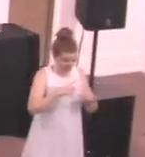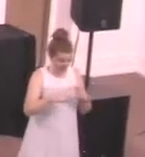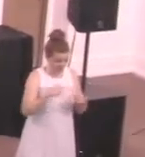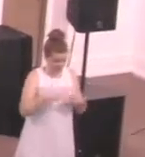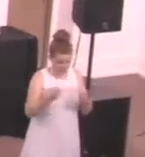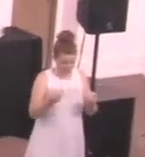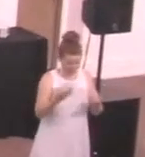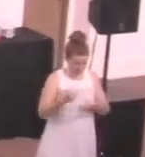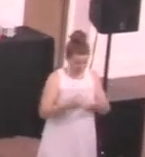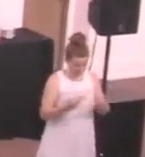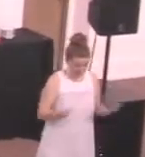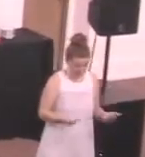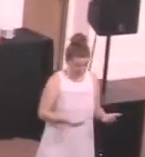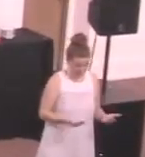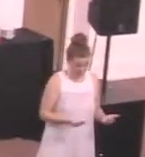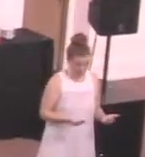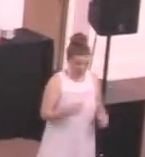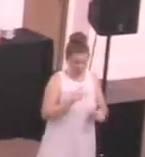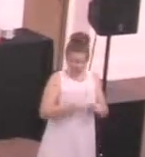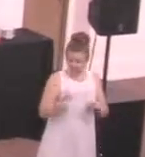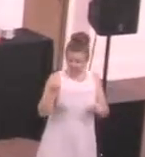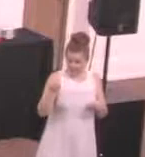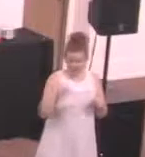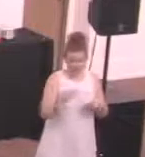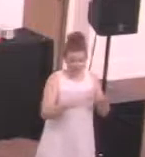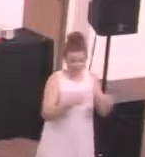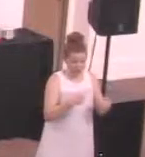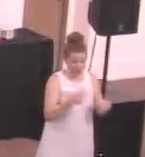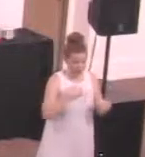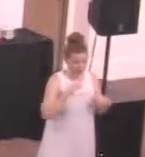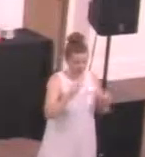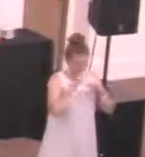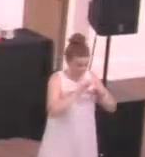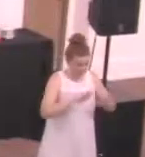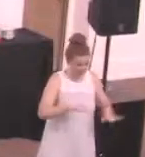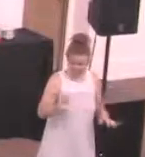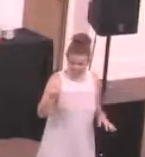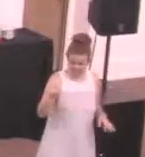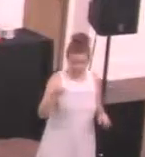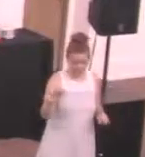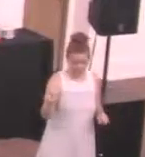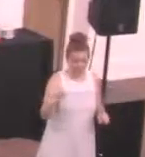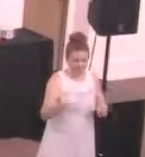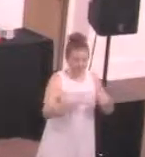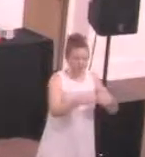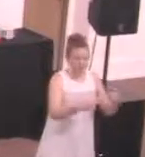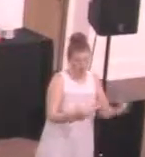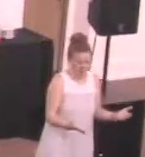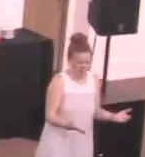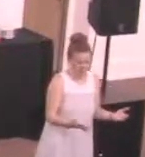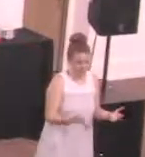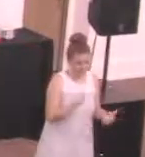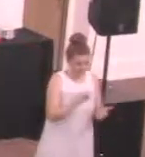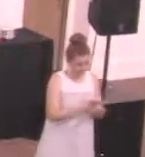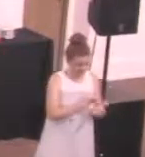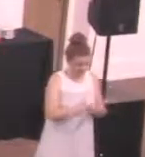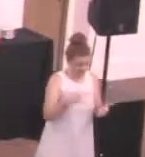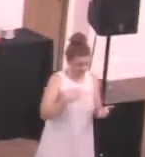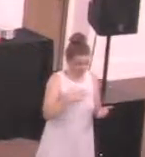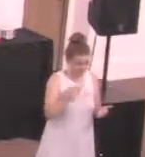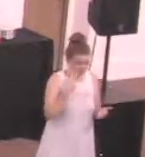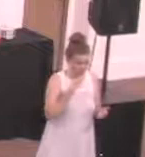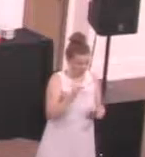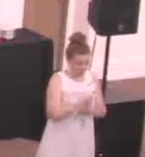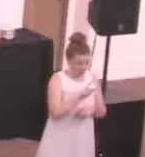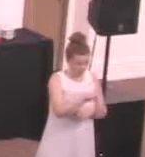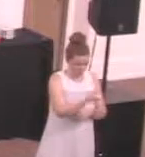too many babies here. But he can go. So I can bless him so he can go. This week we saw over 160